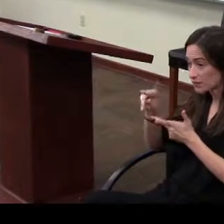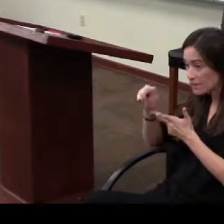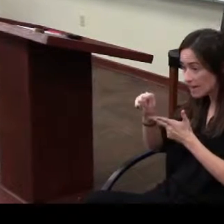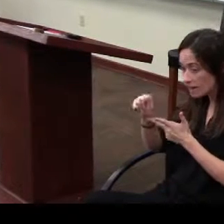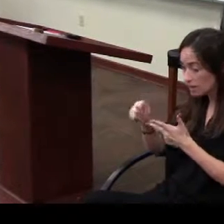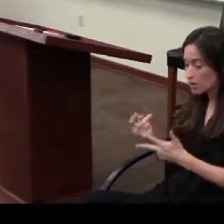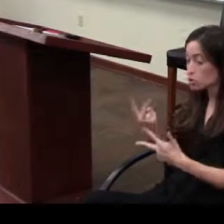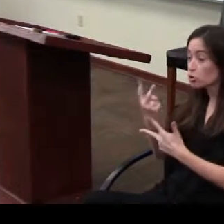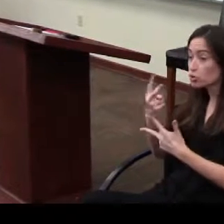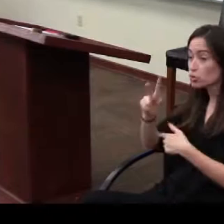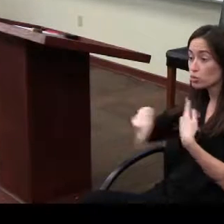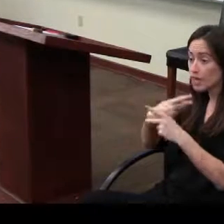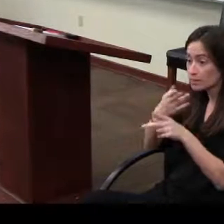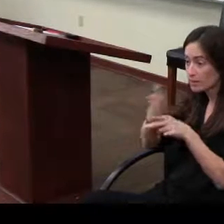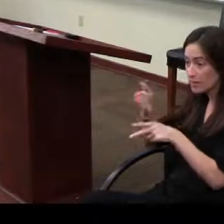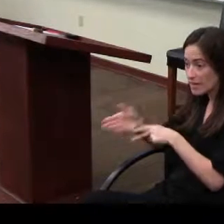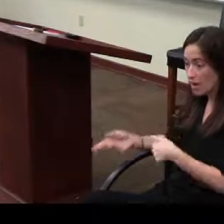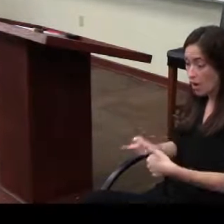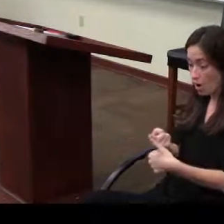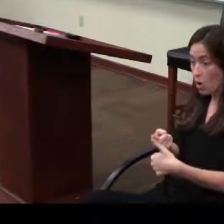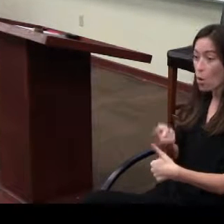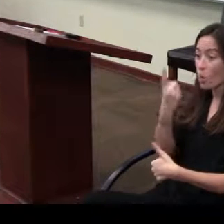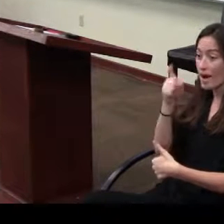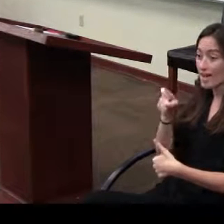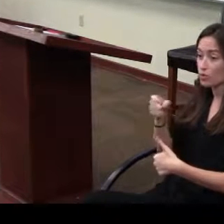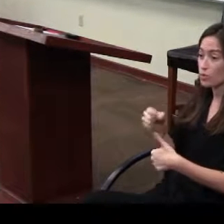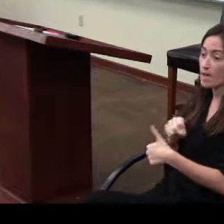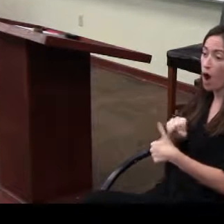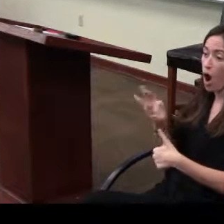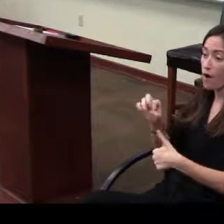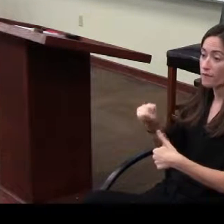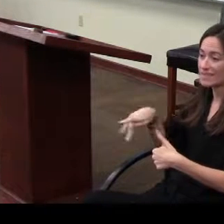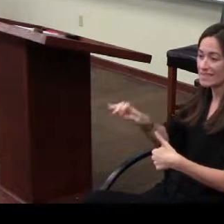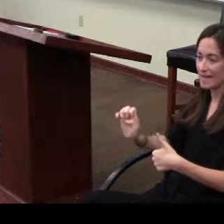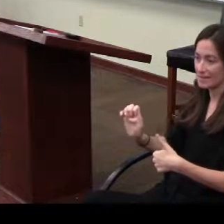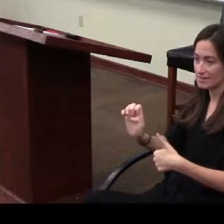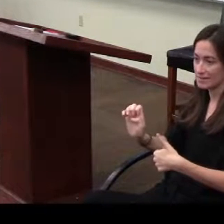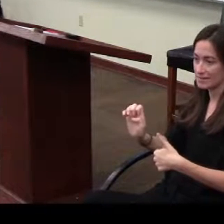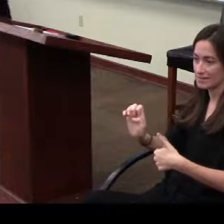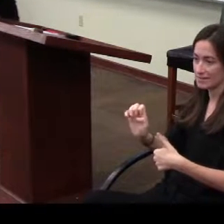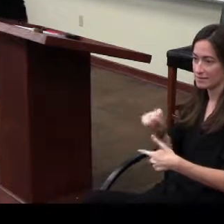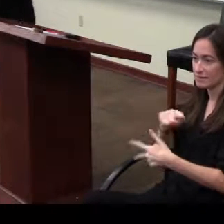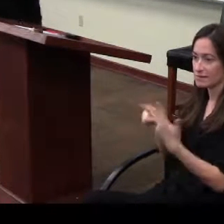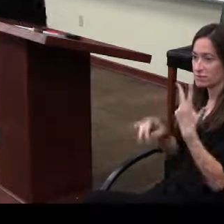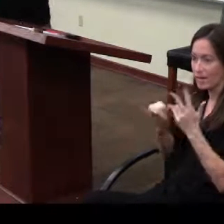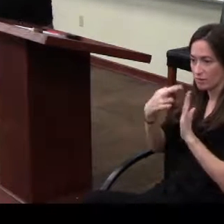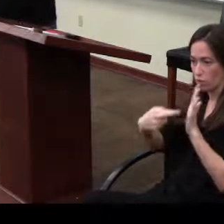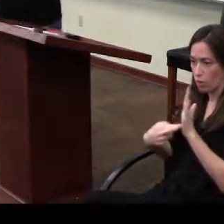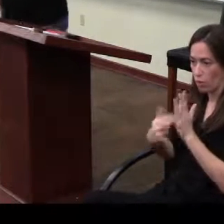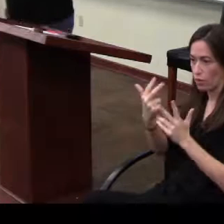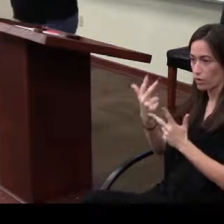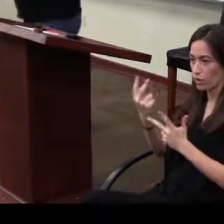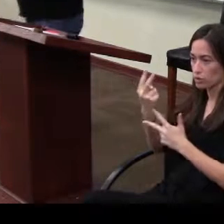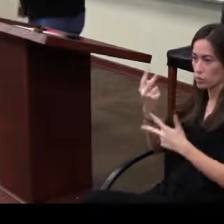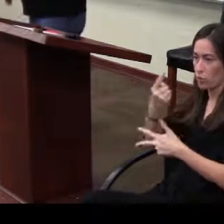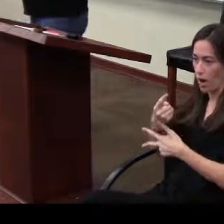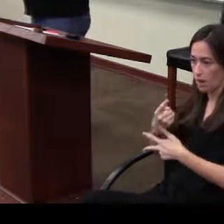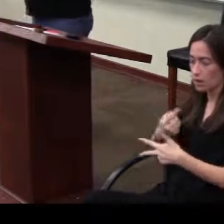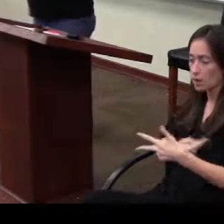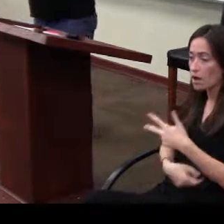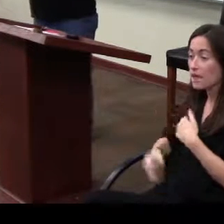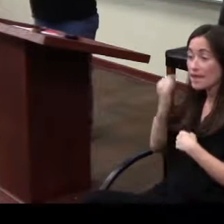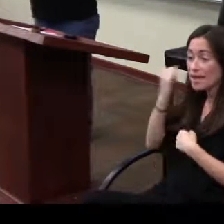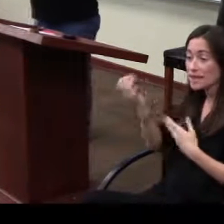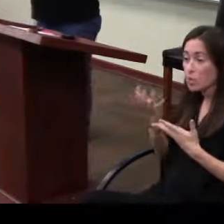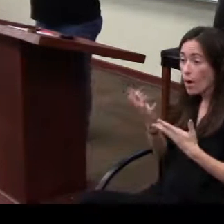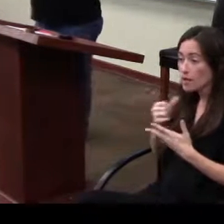off-site. You can be a little flexible on the two types of media. If you're doing a cloud-based backup or something to disk, that's off-site also, right? The idea is